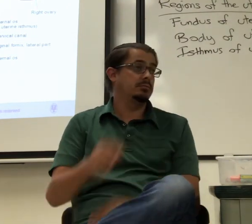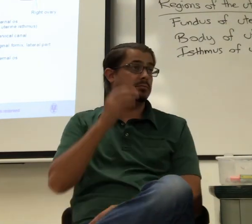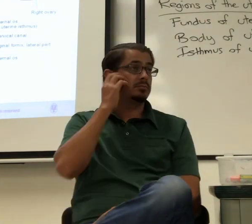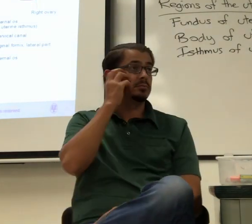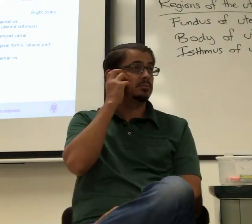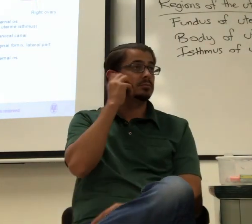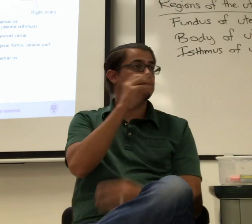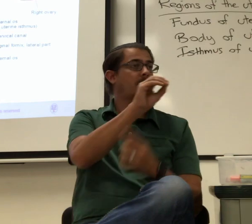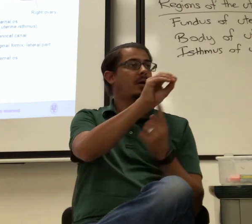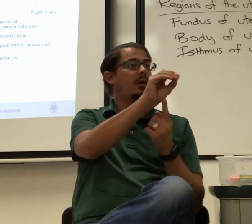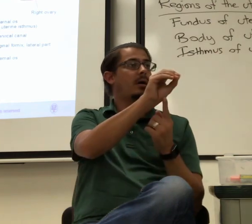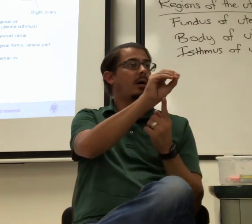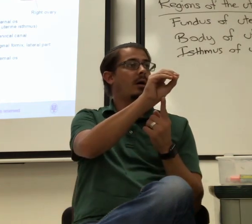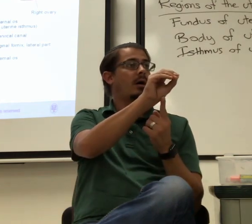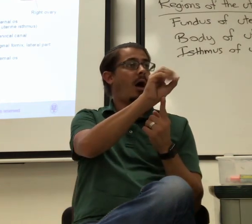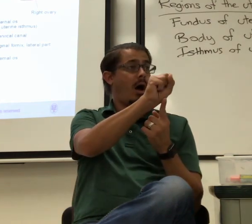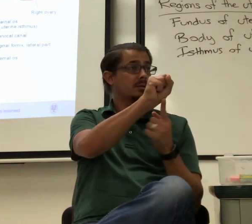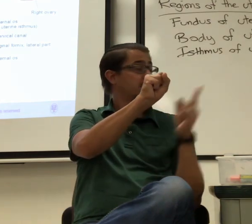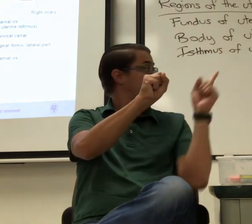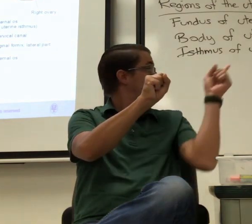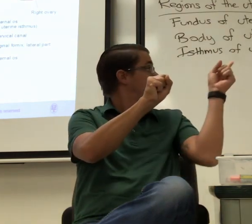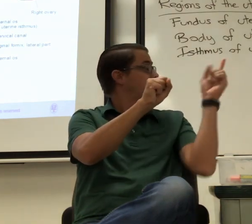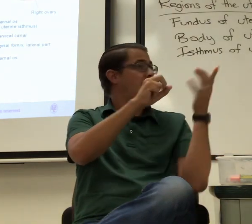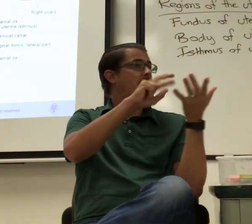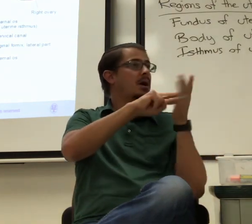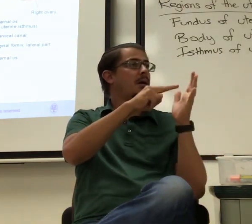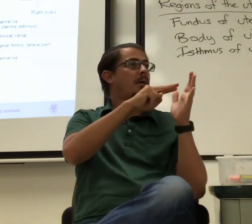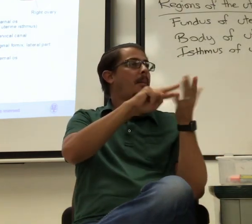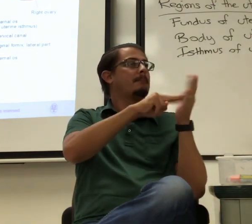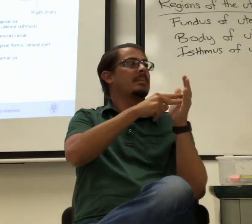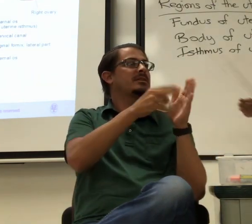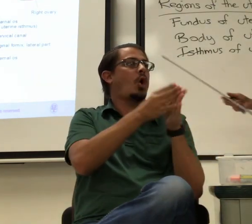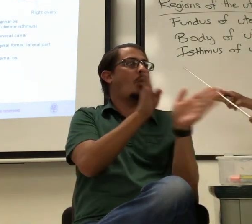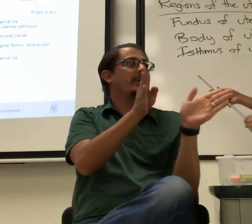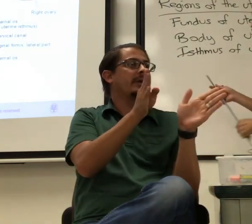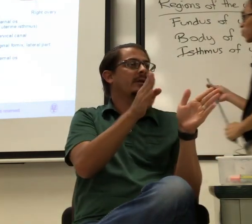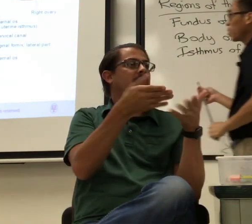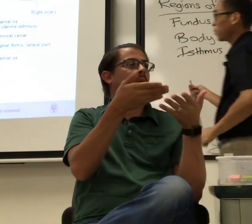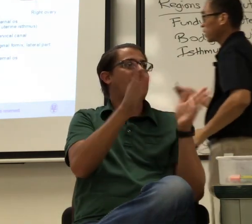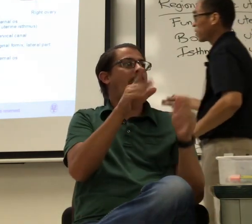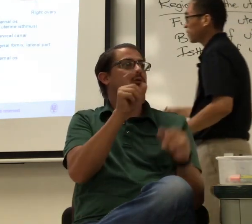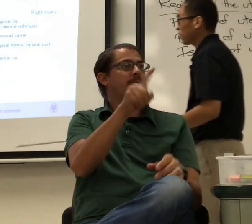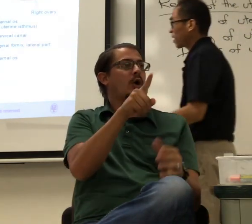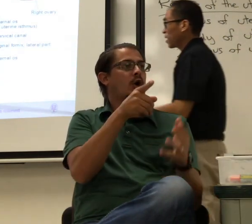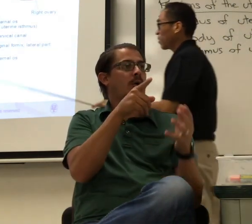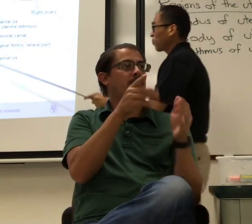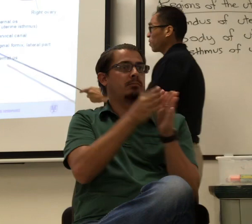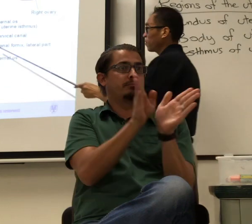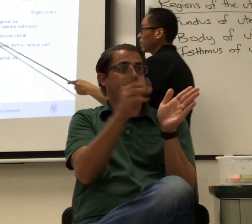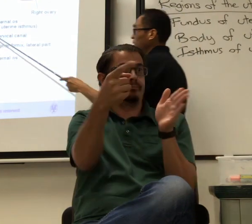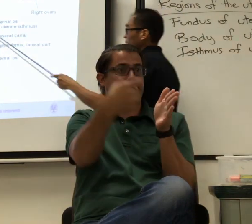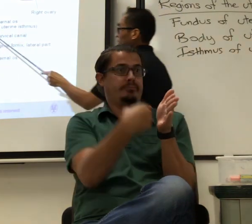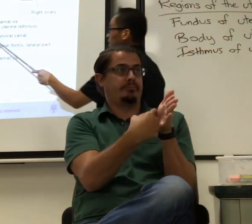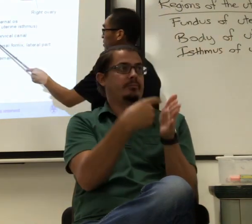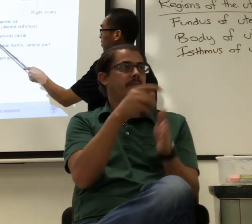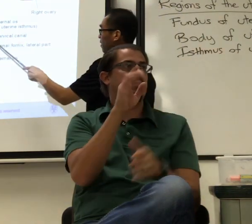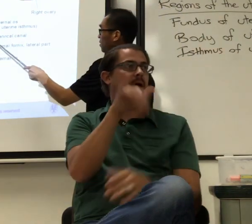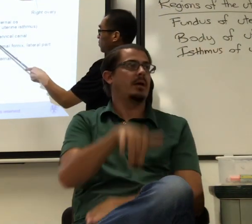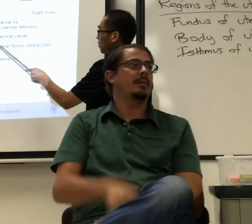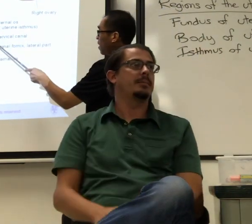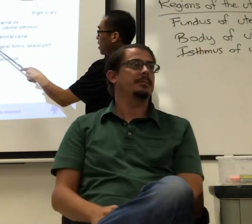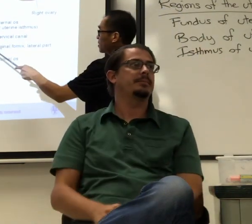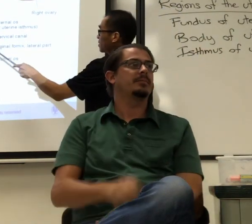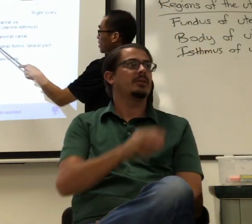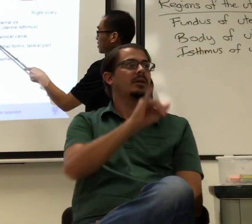Os is an opening. And so think about letting sperm in. That's one opening right there you got to get through. So